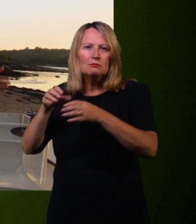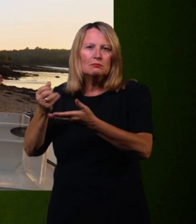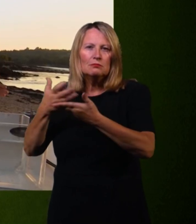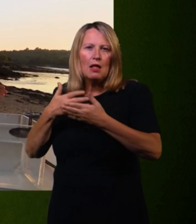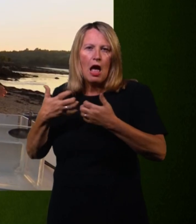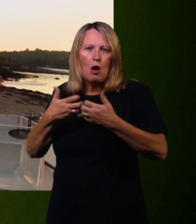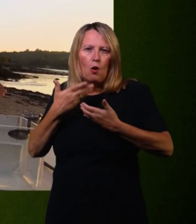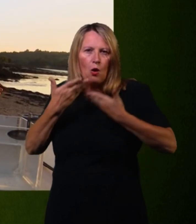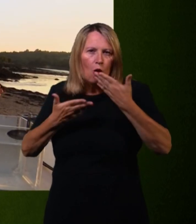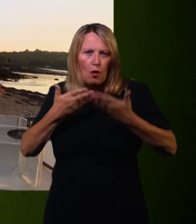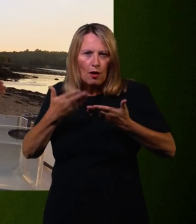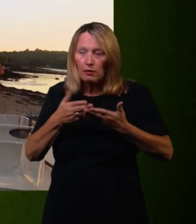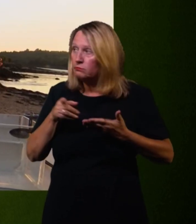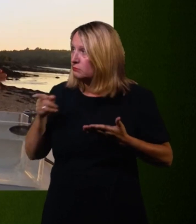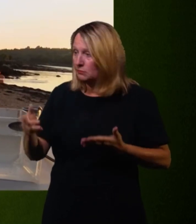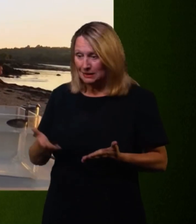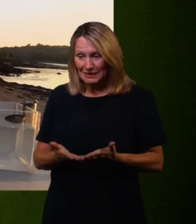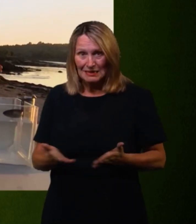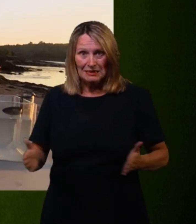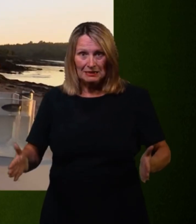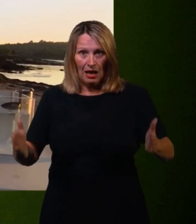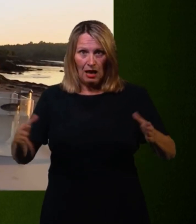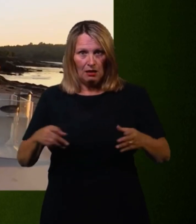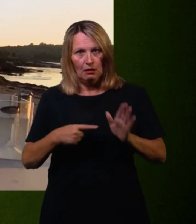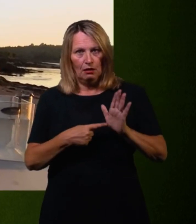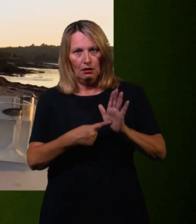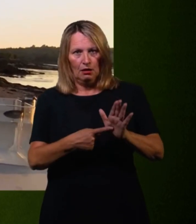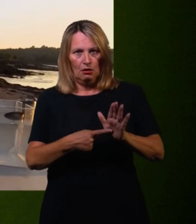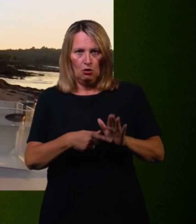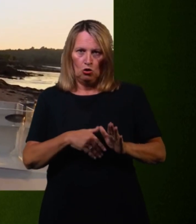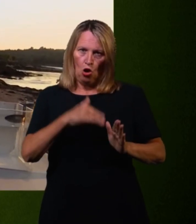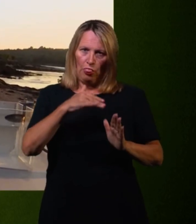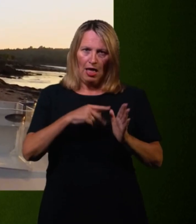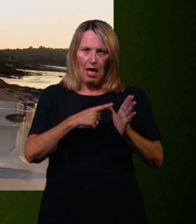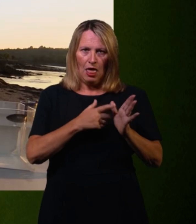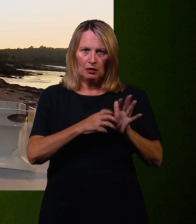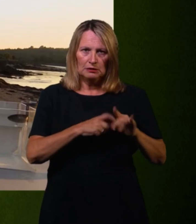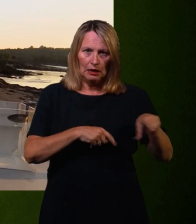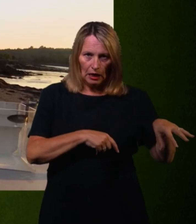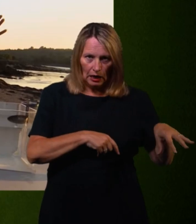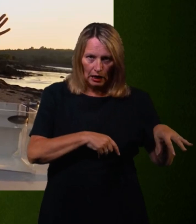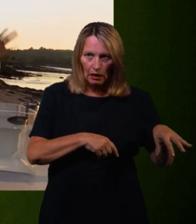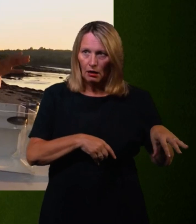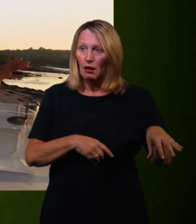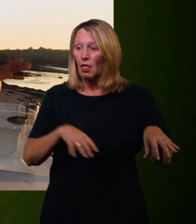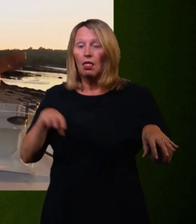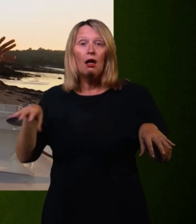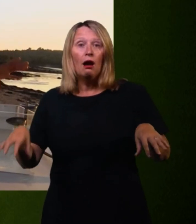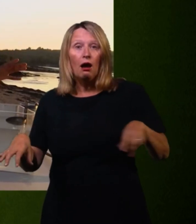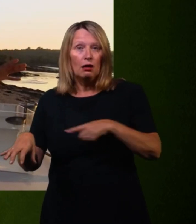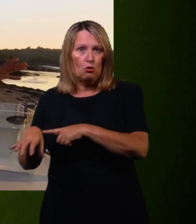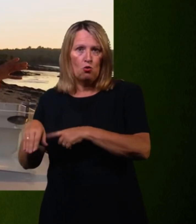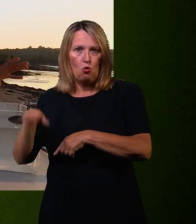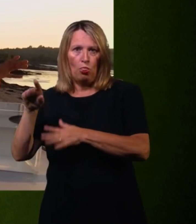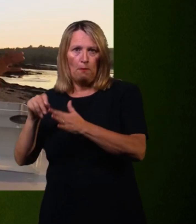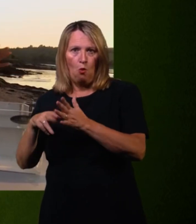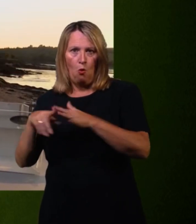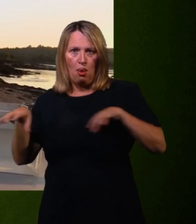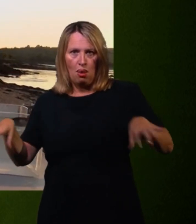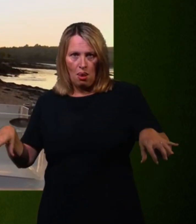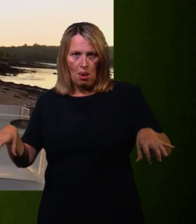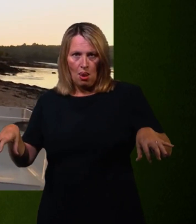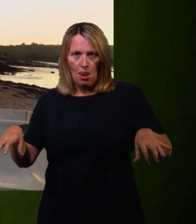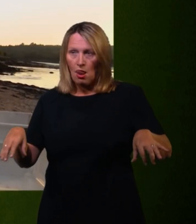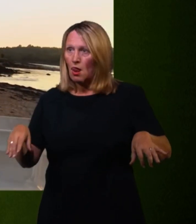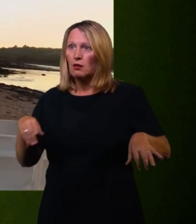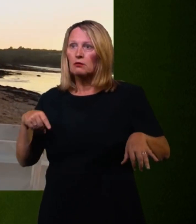because this tank represents the North Atlantic. Over this side is the North Pole, and on this side is the equator. So